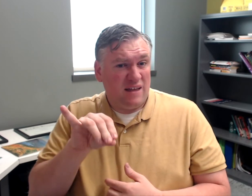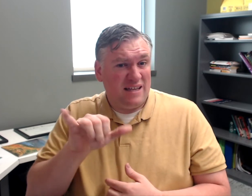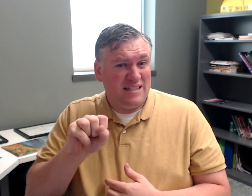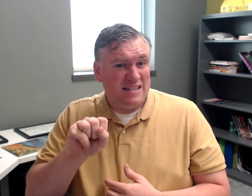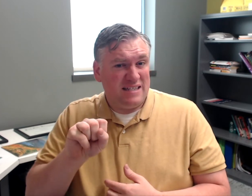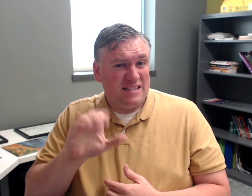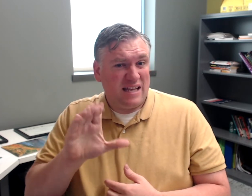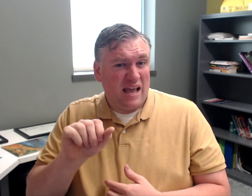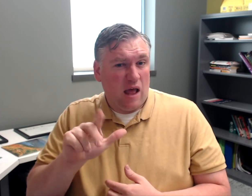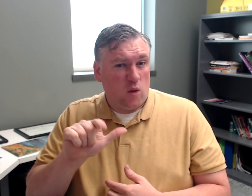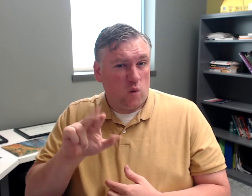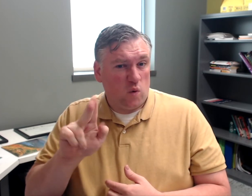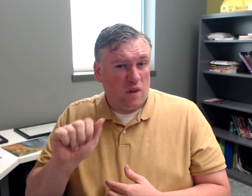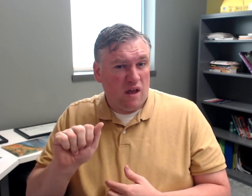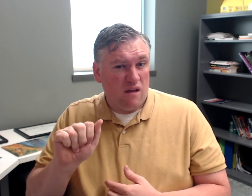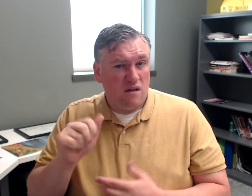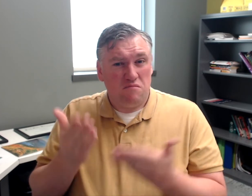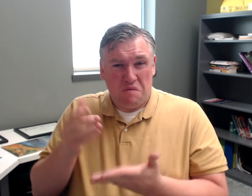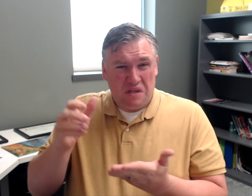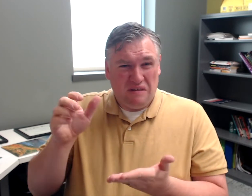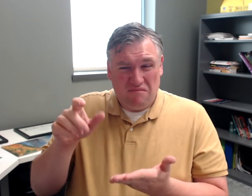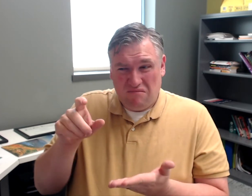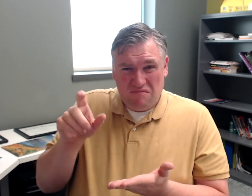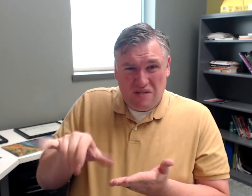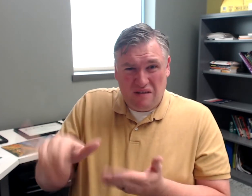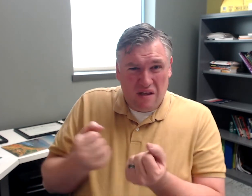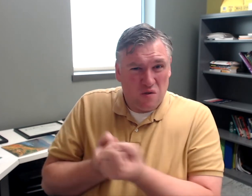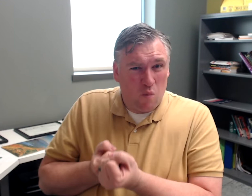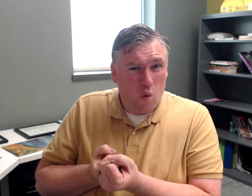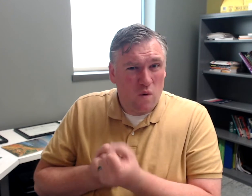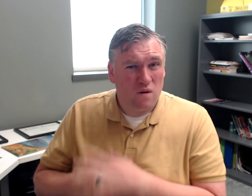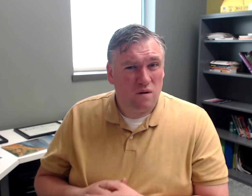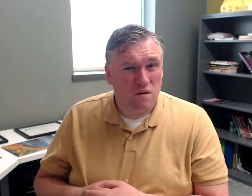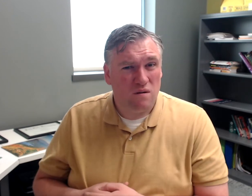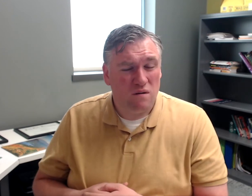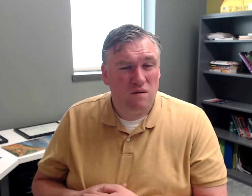have dyscalculia. Maybe they need that support.